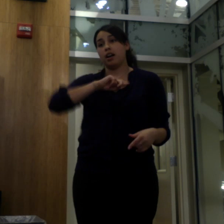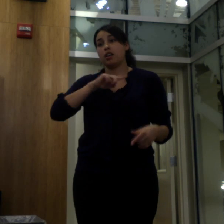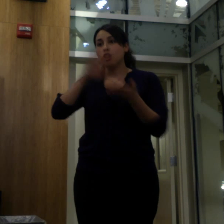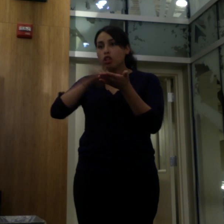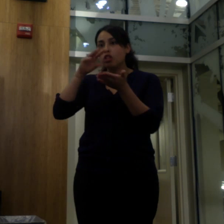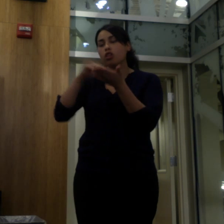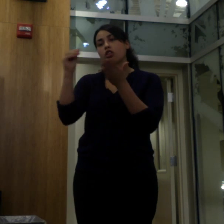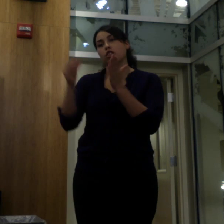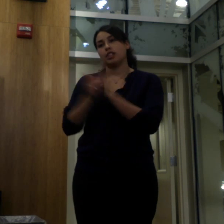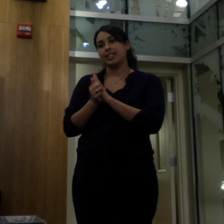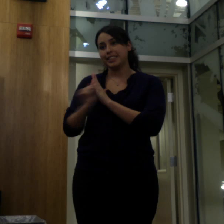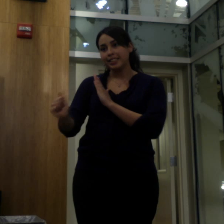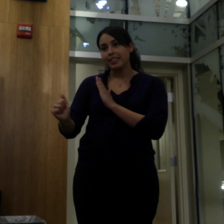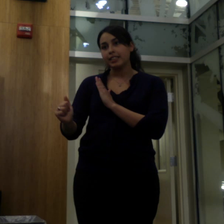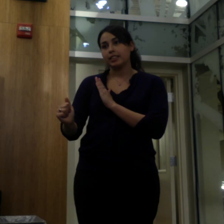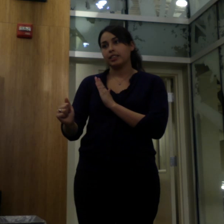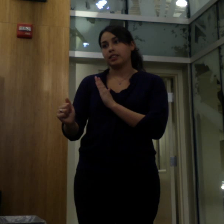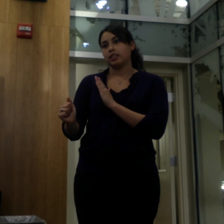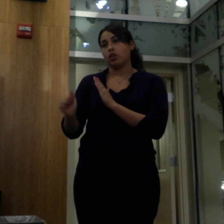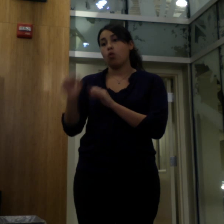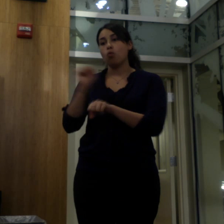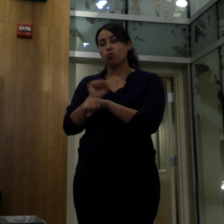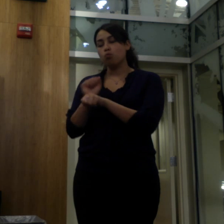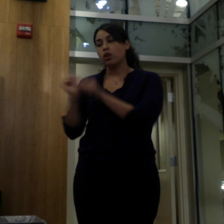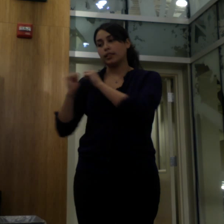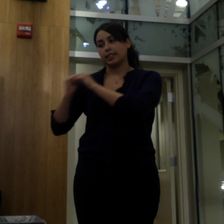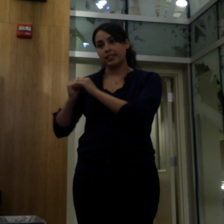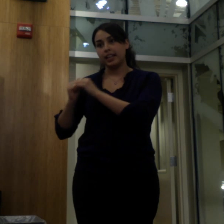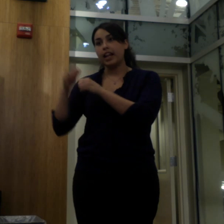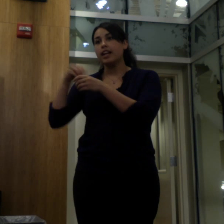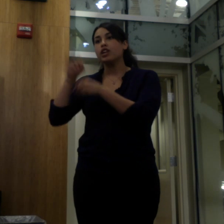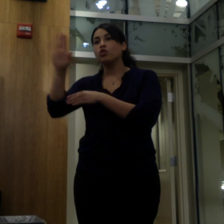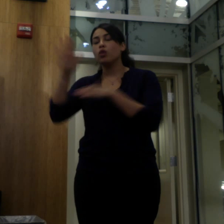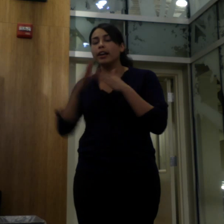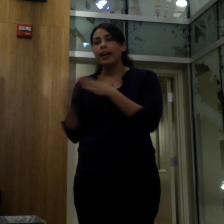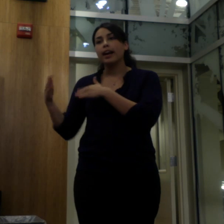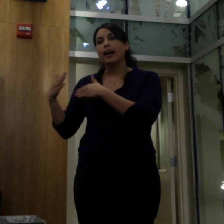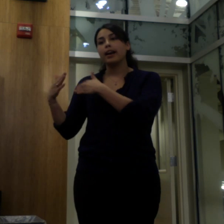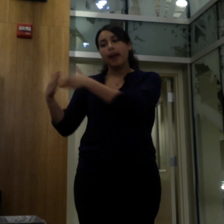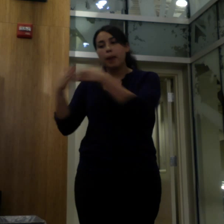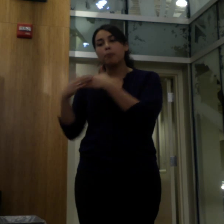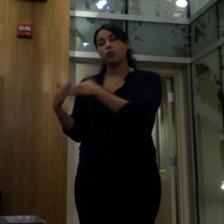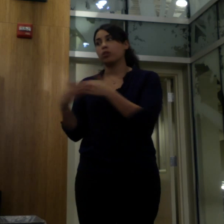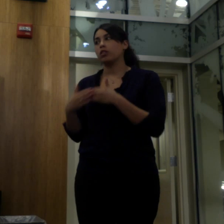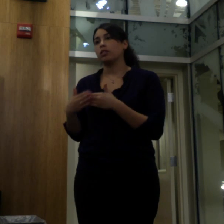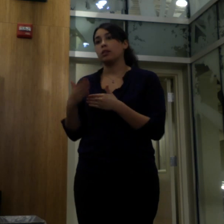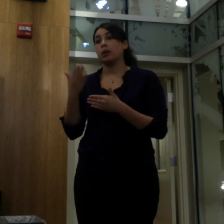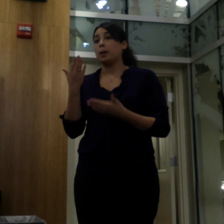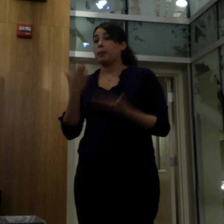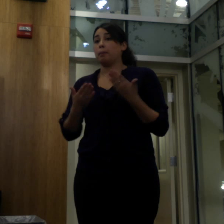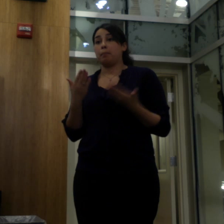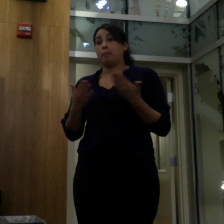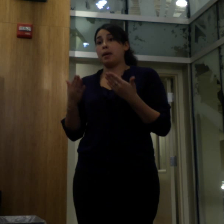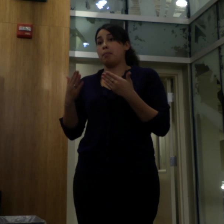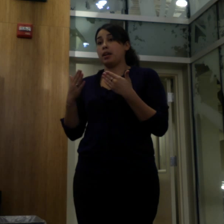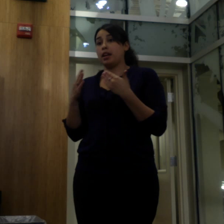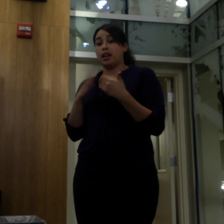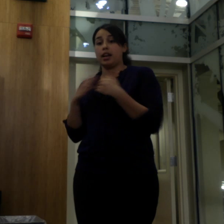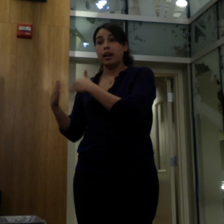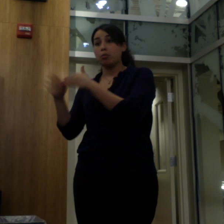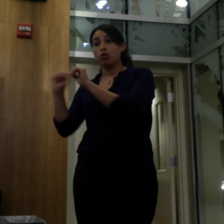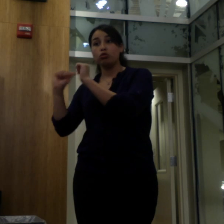skills, working with other folks in your neighborhood. It may be neighborhood associations. It